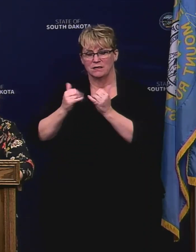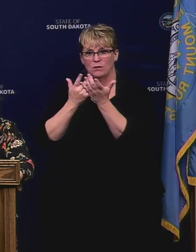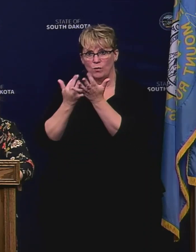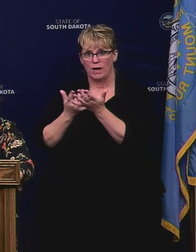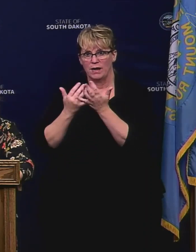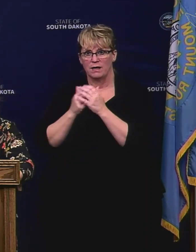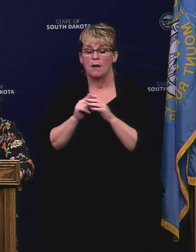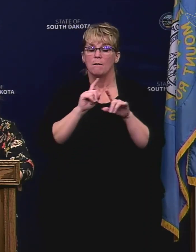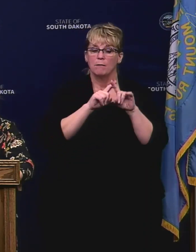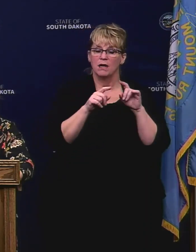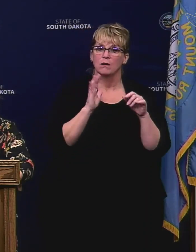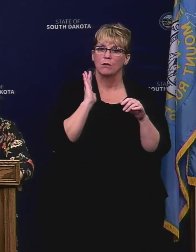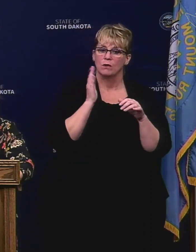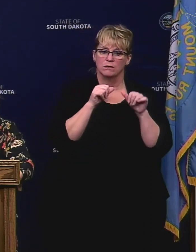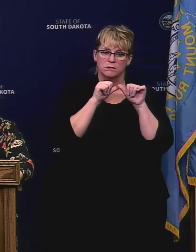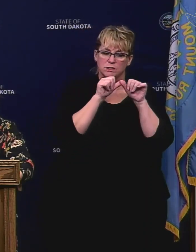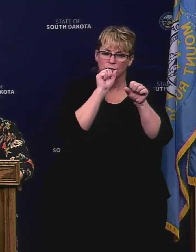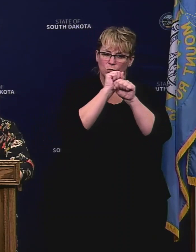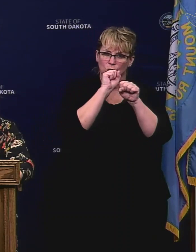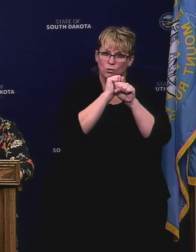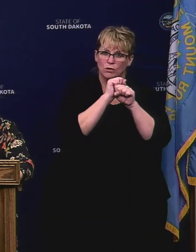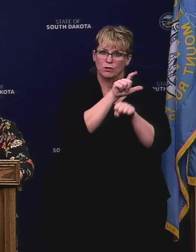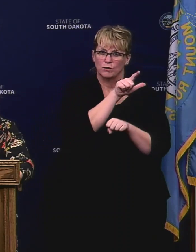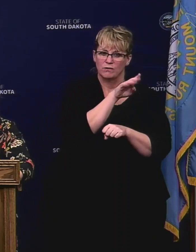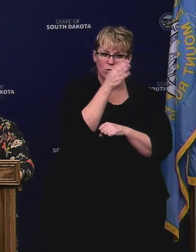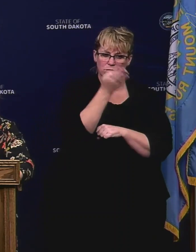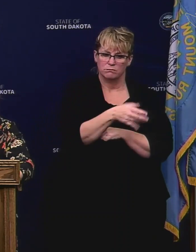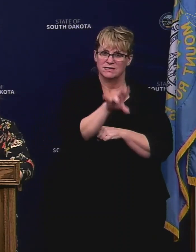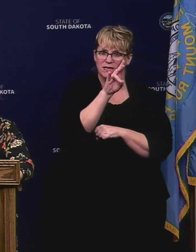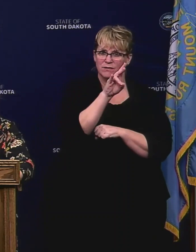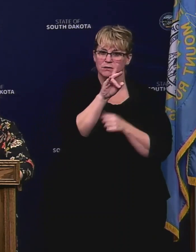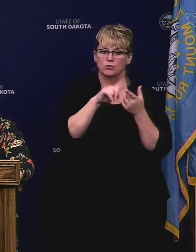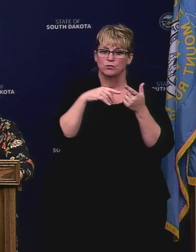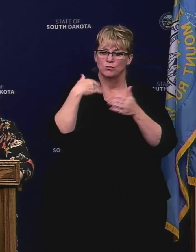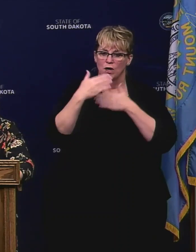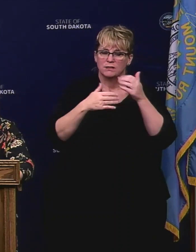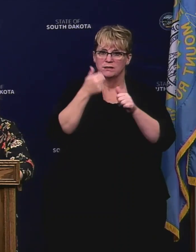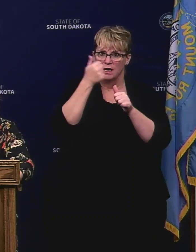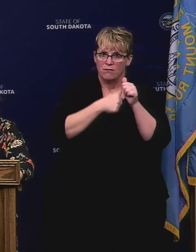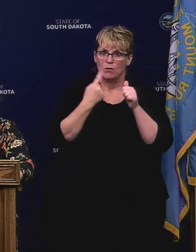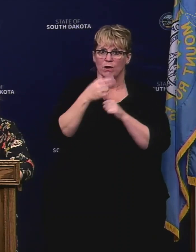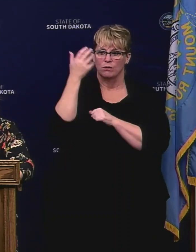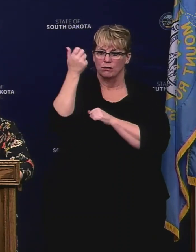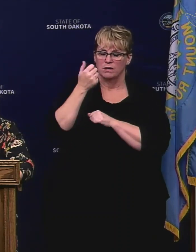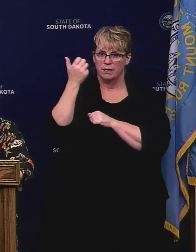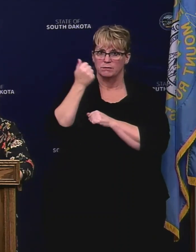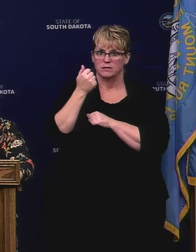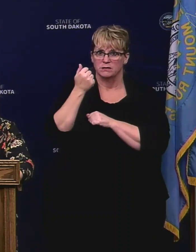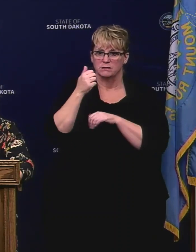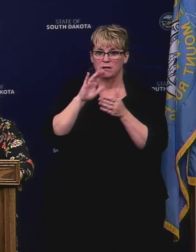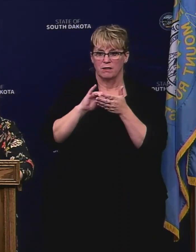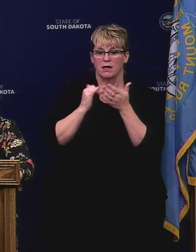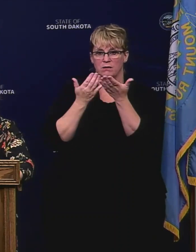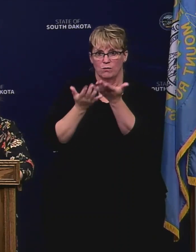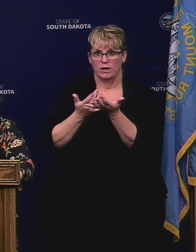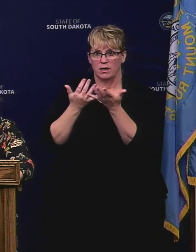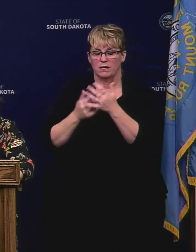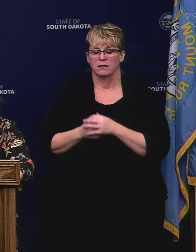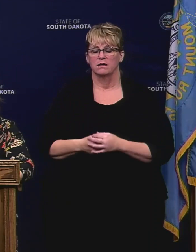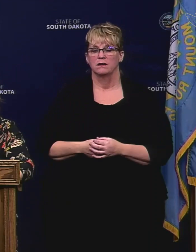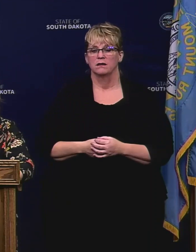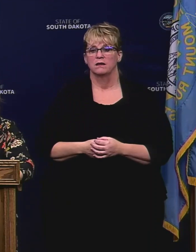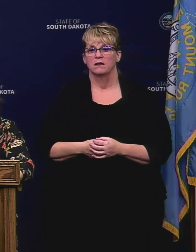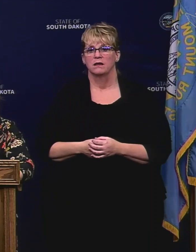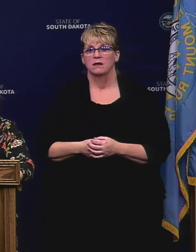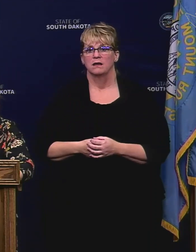we will continue to work diligently around the clock to process each and every one of those claims yet on hold. And although it